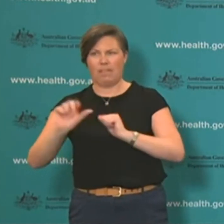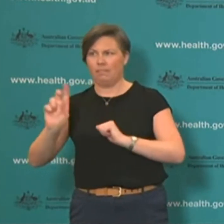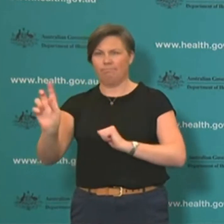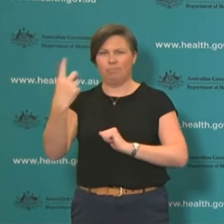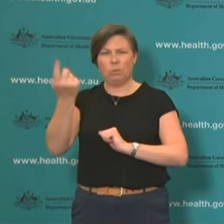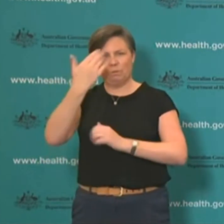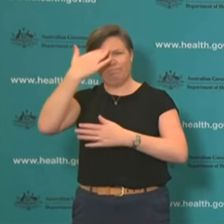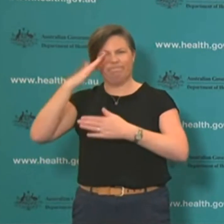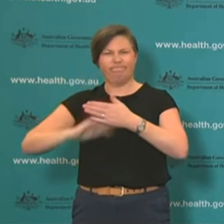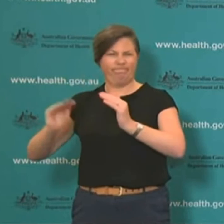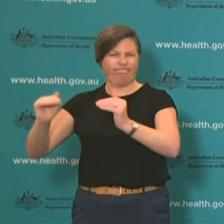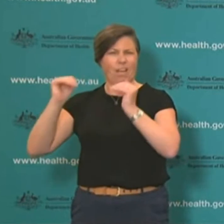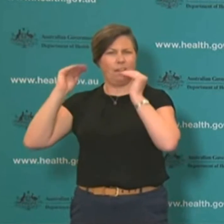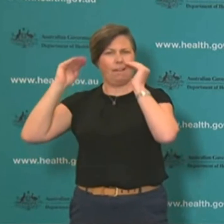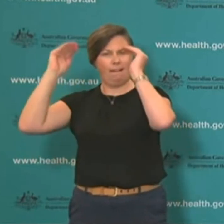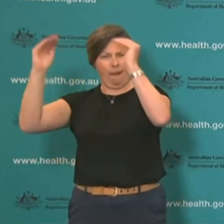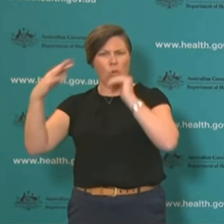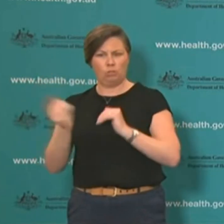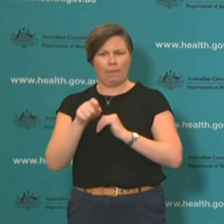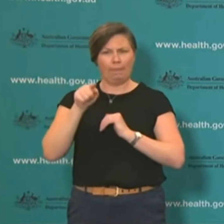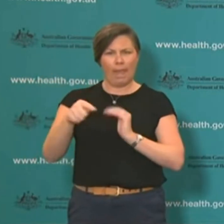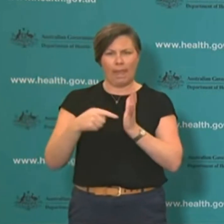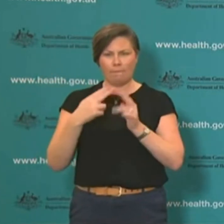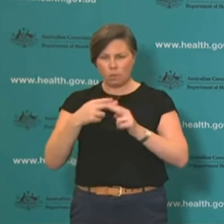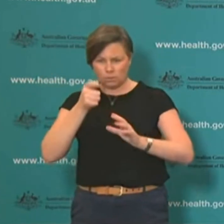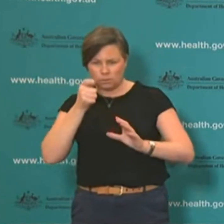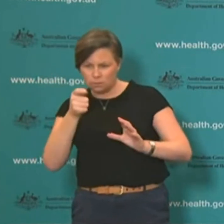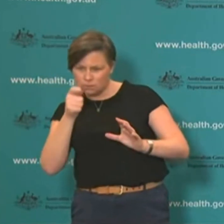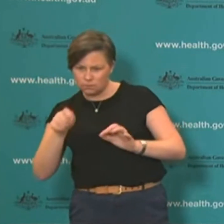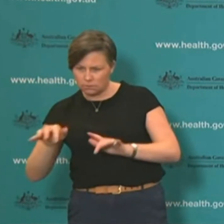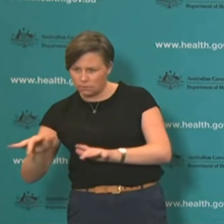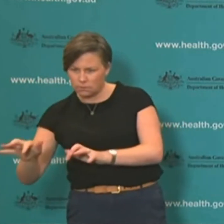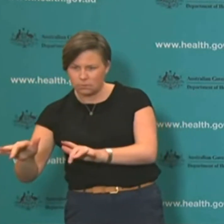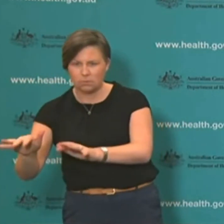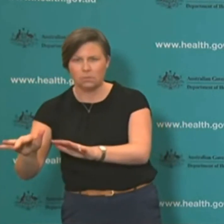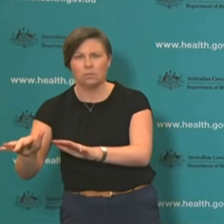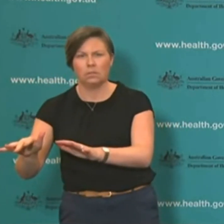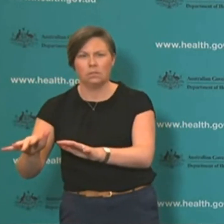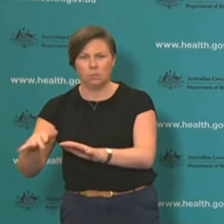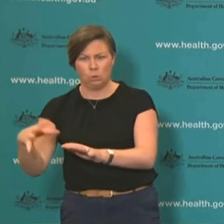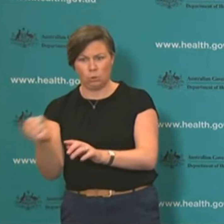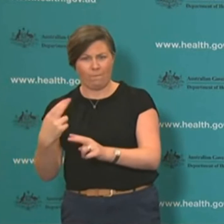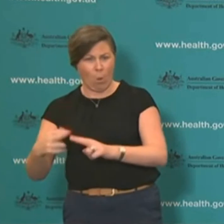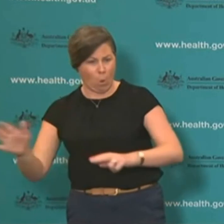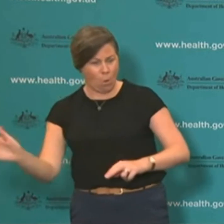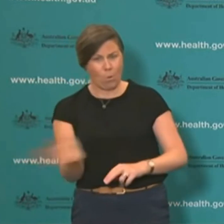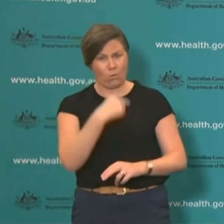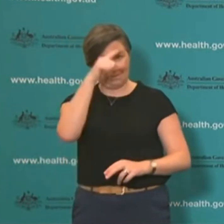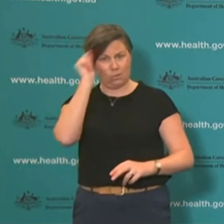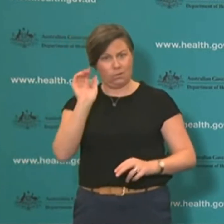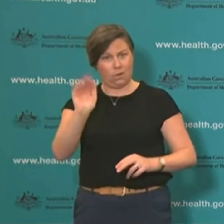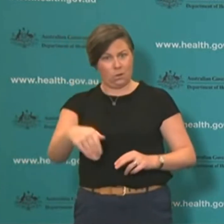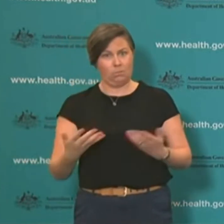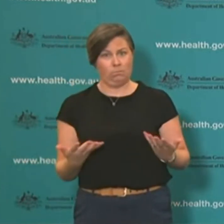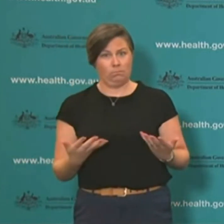urgent recommendations given the midst of the pandemic is still upon us? And do you think that it is possible to have that kind